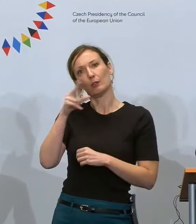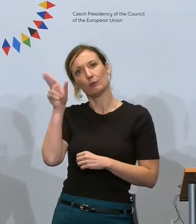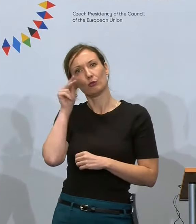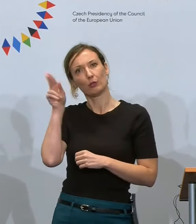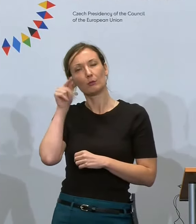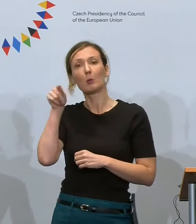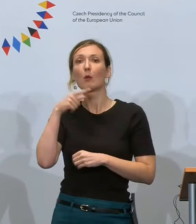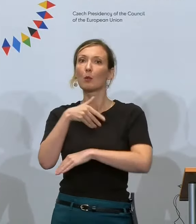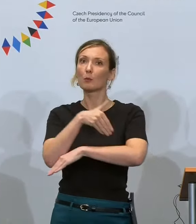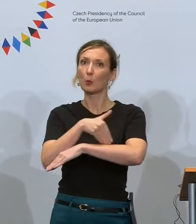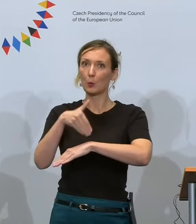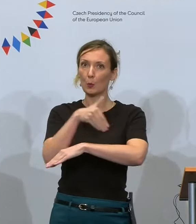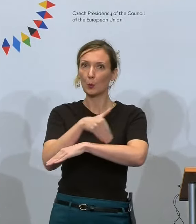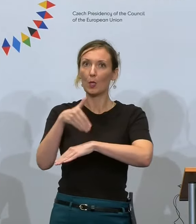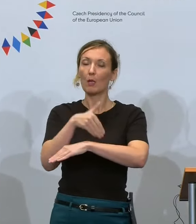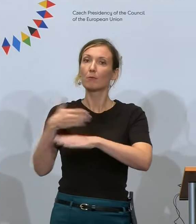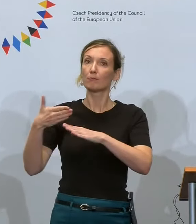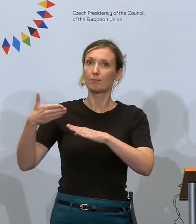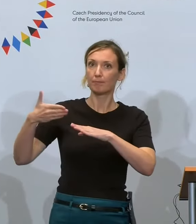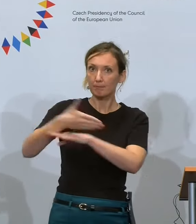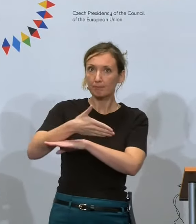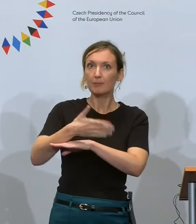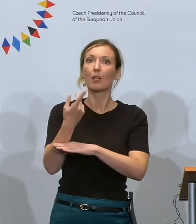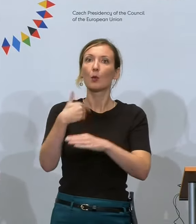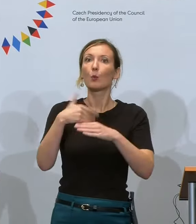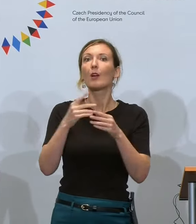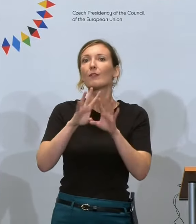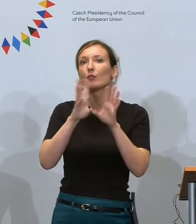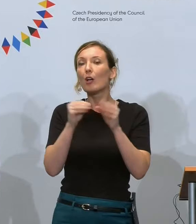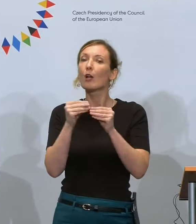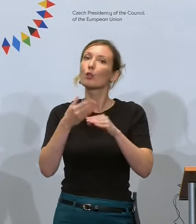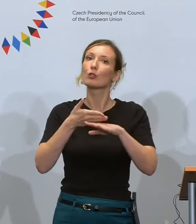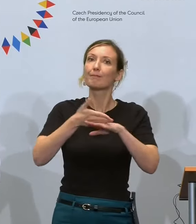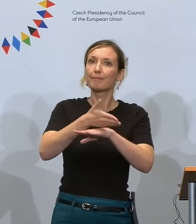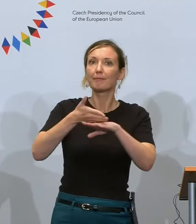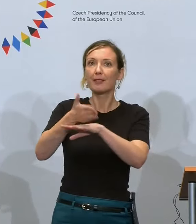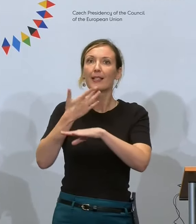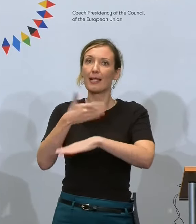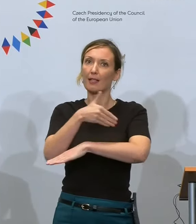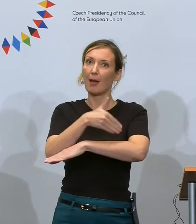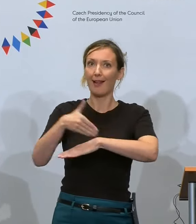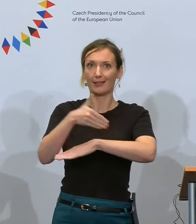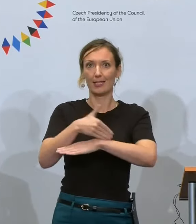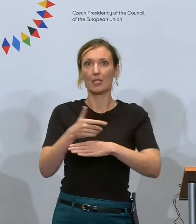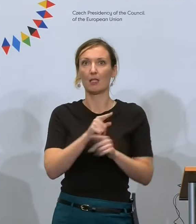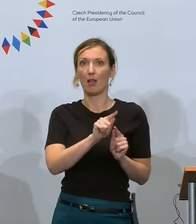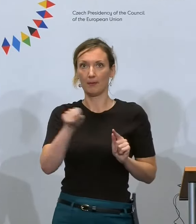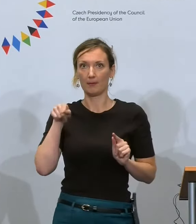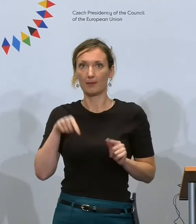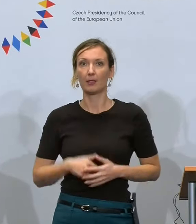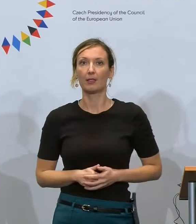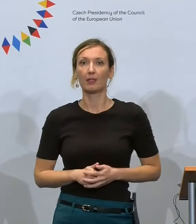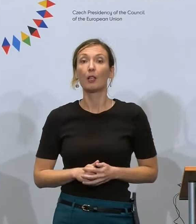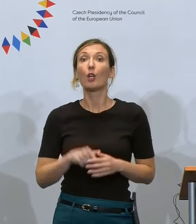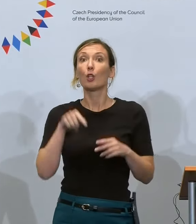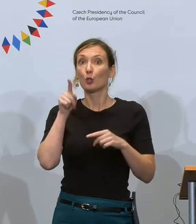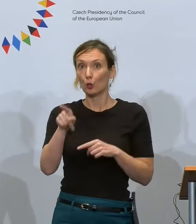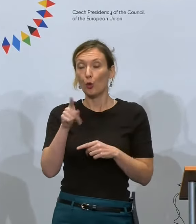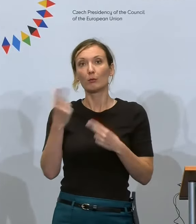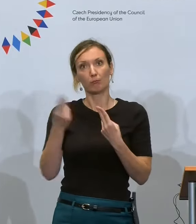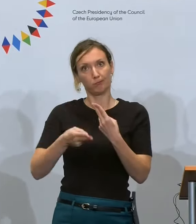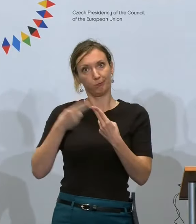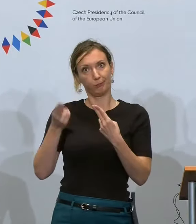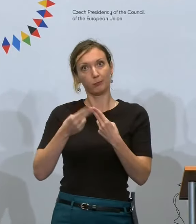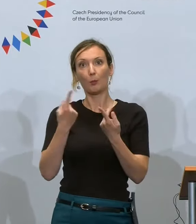Russia in the neighboring states. And this has become a security